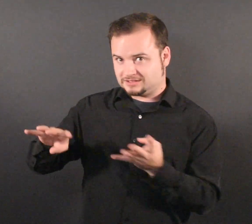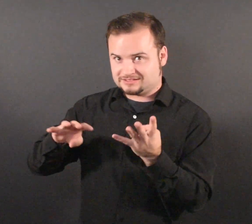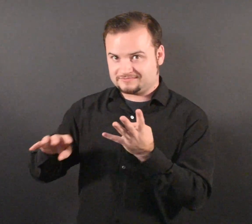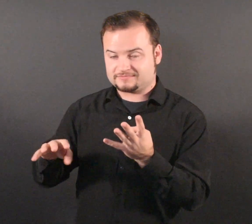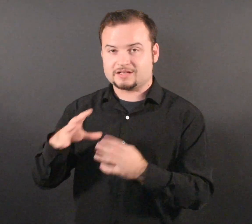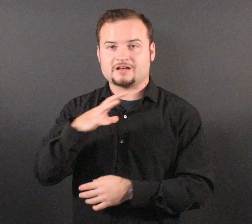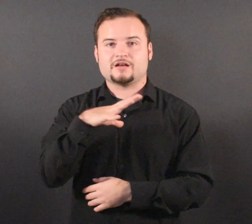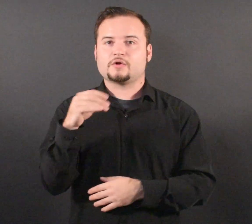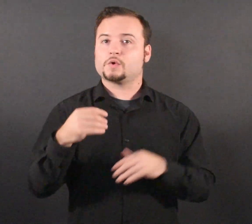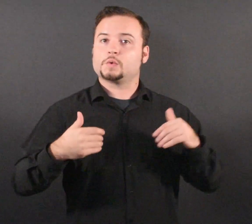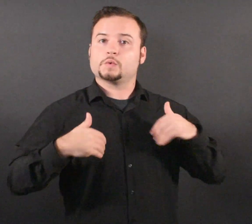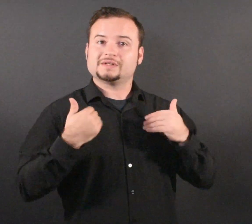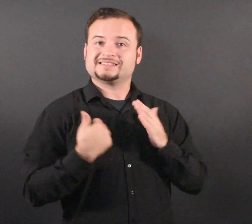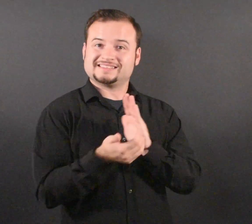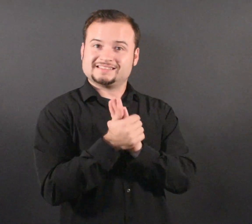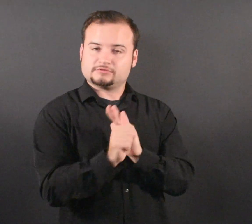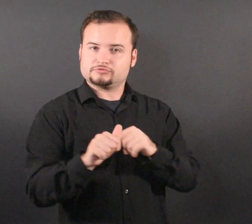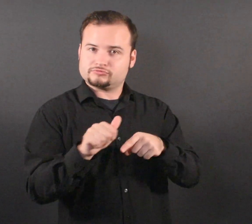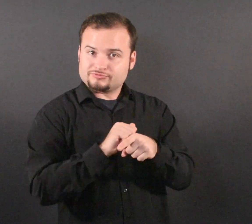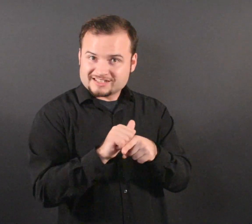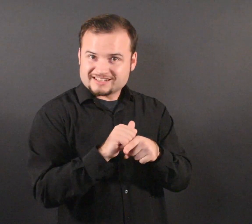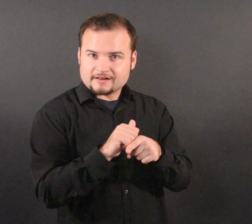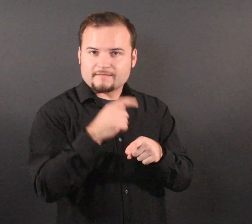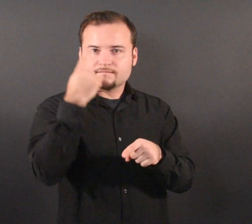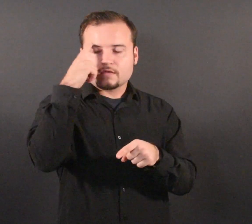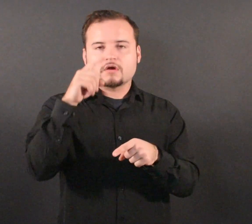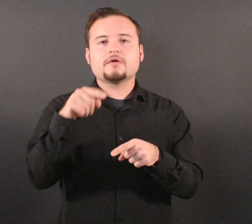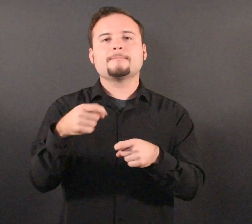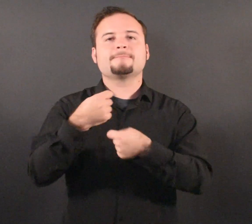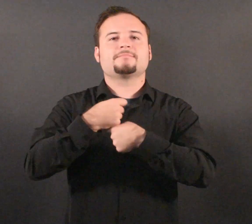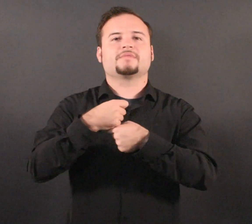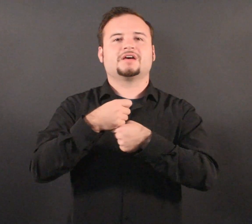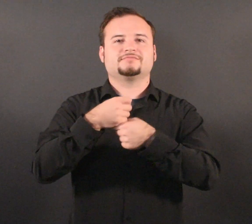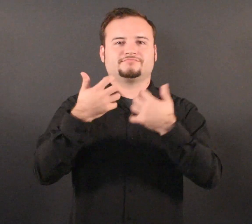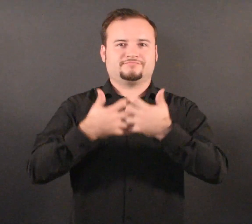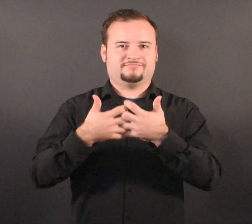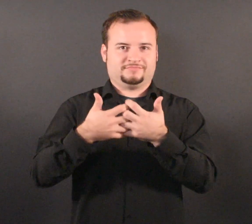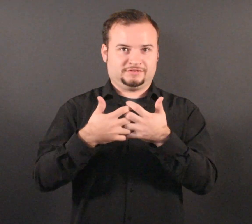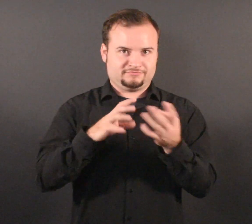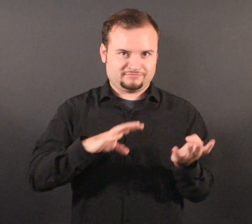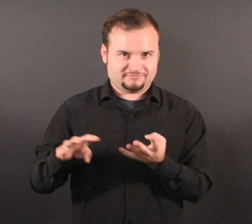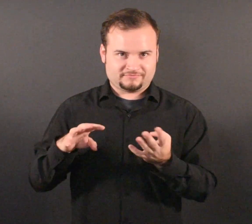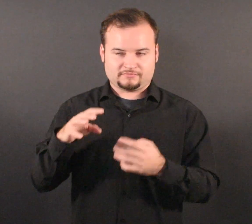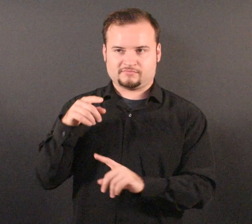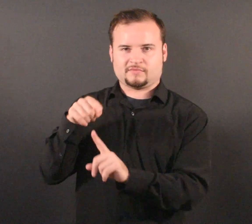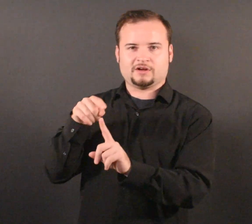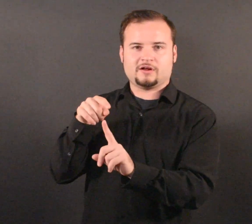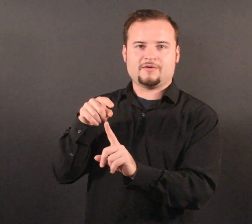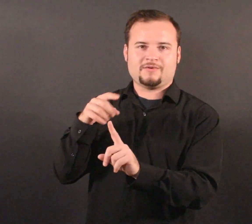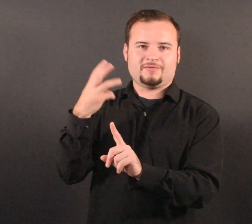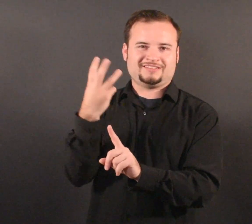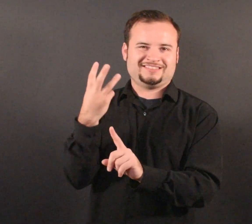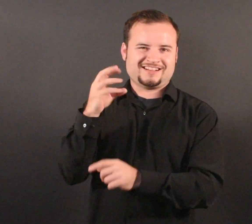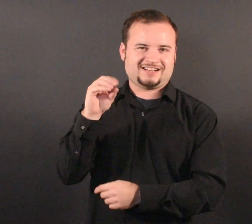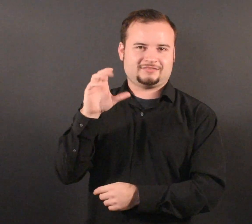and youth skills training for manufacturers on Wednesday, October 12th.